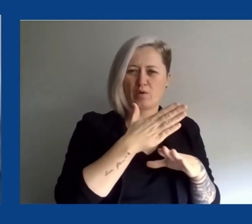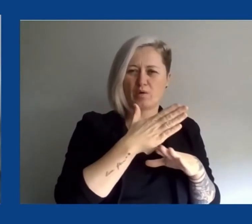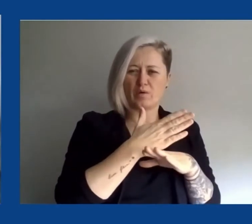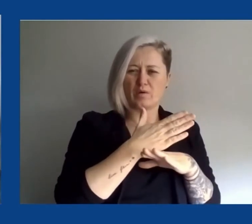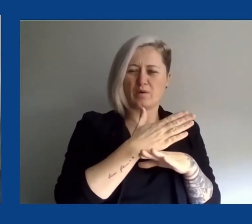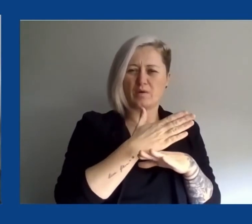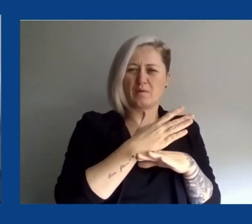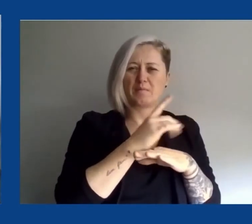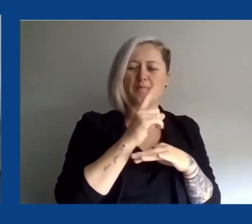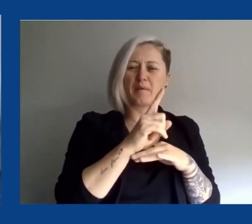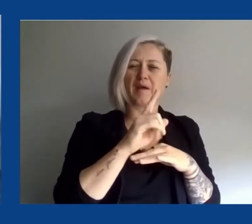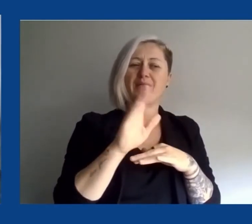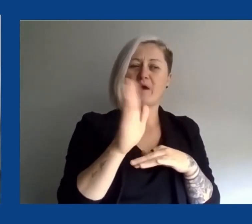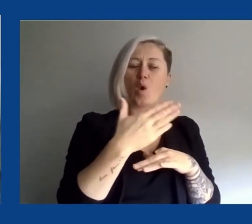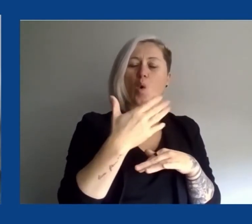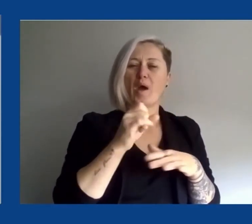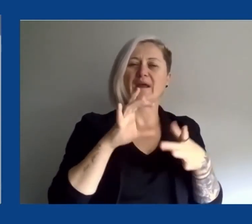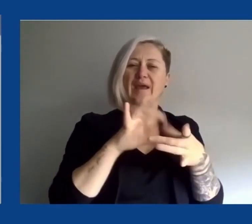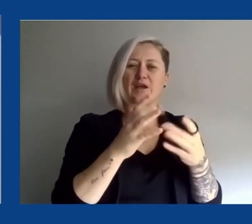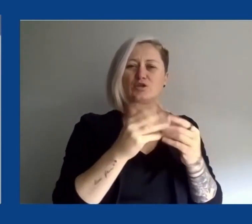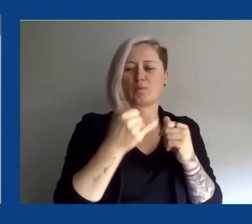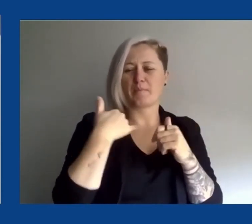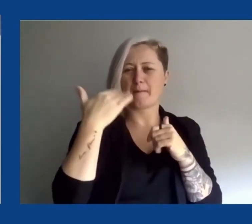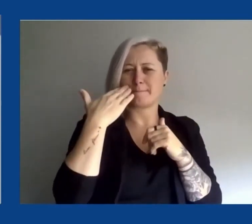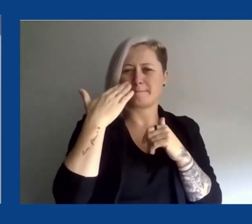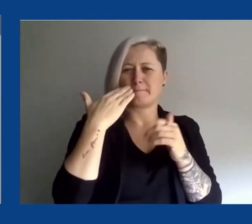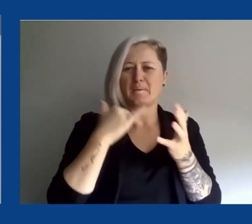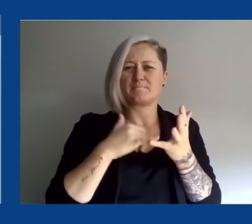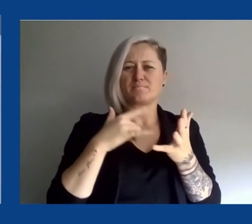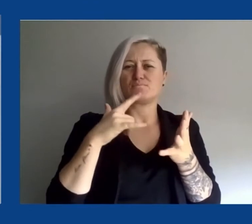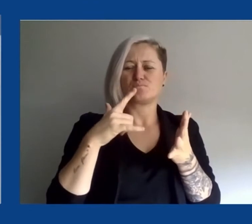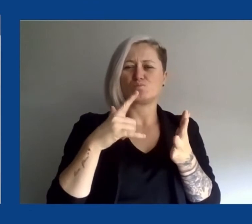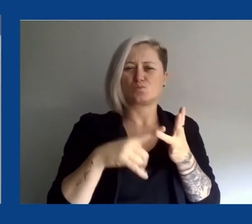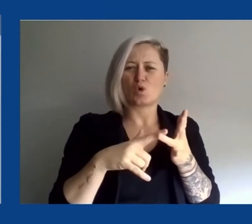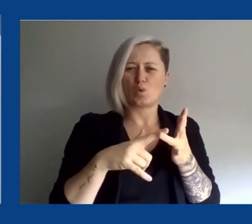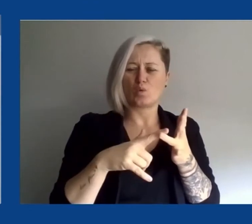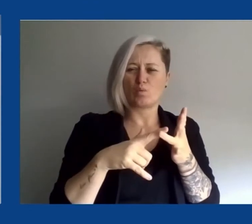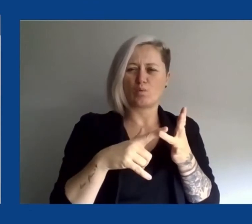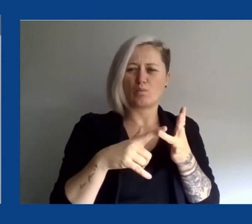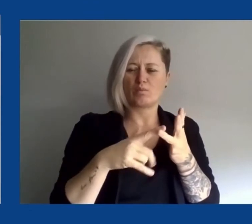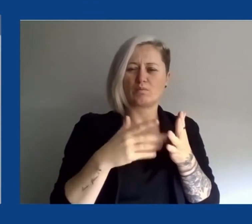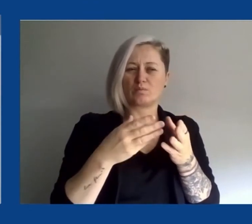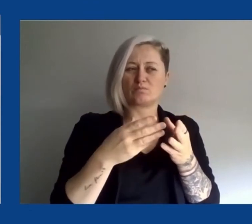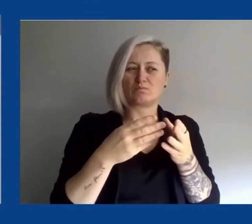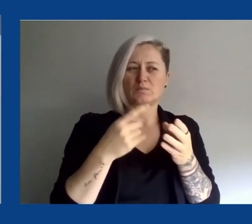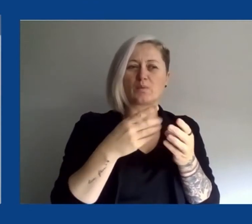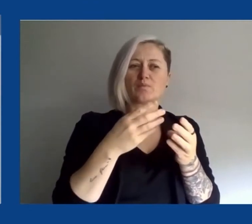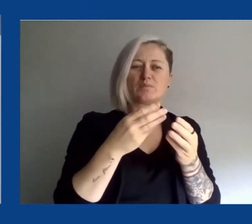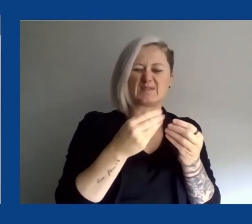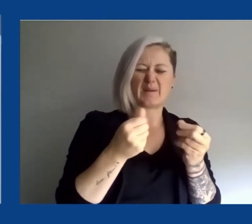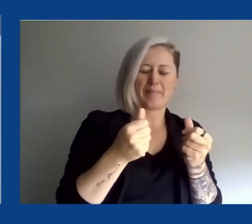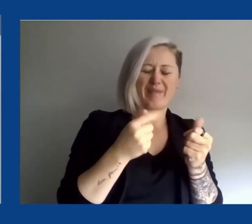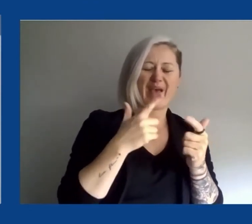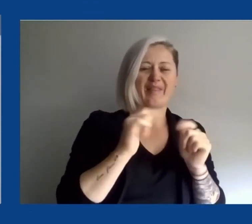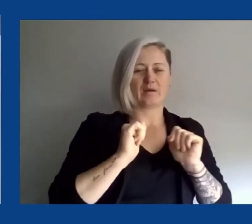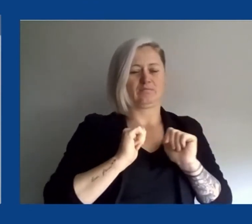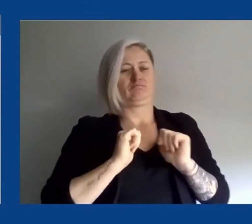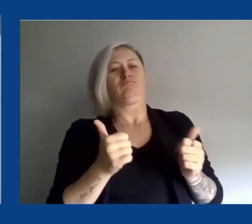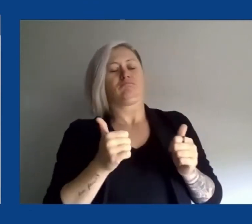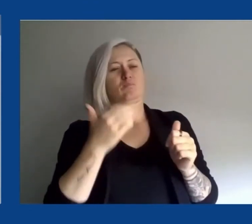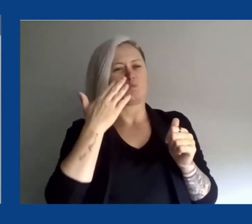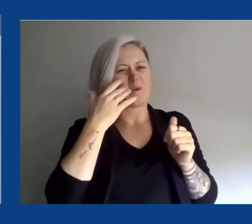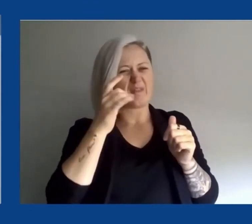but they all had a connection with my mum. So it was something. And then the rude awakening came when they started labelling